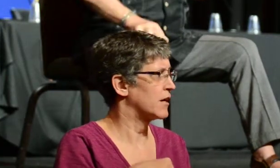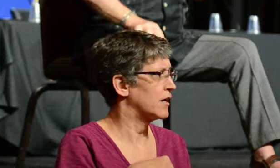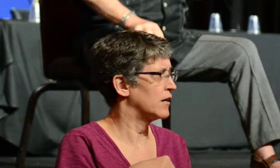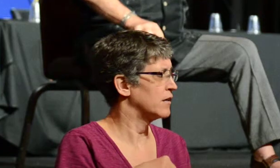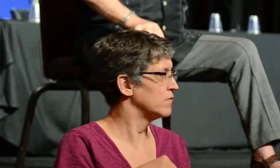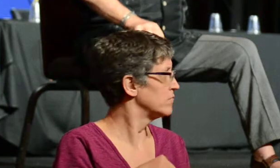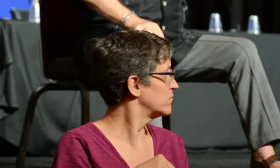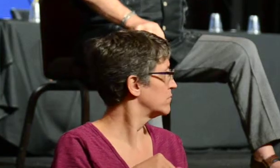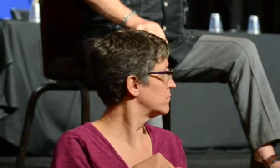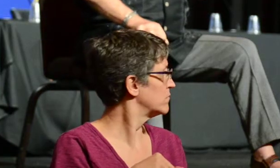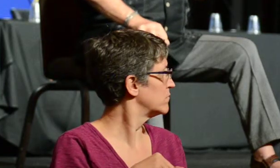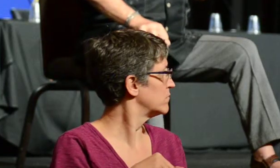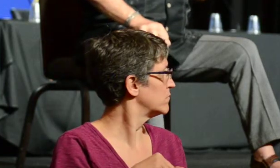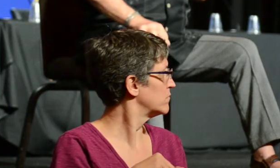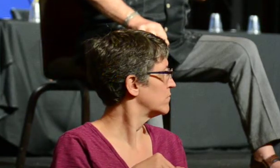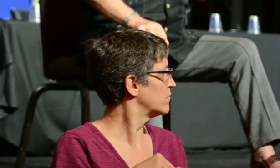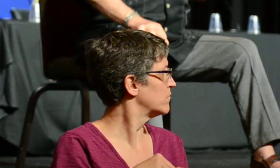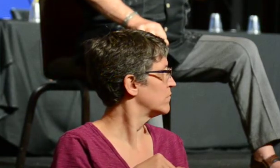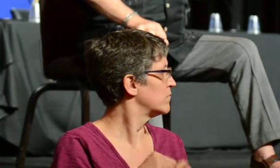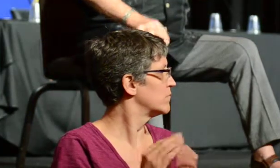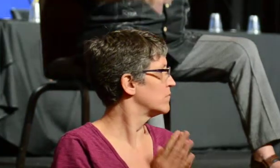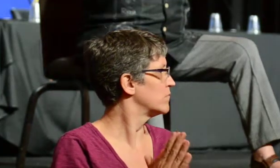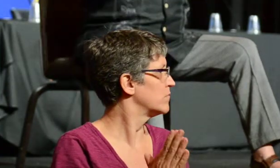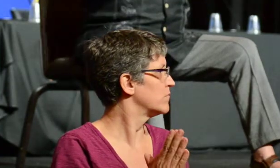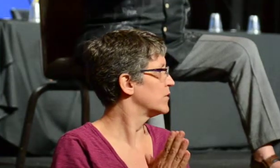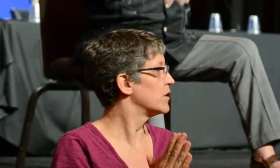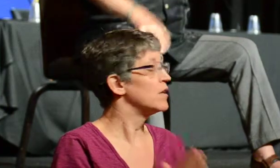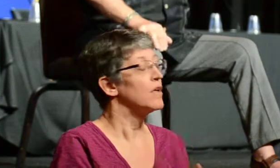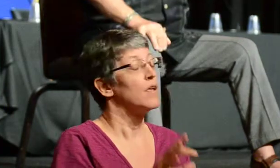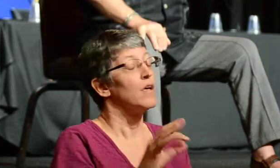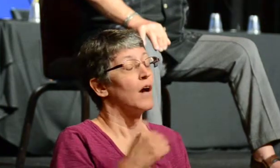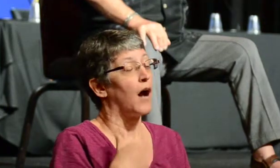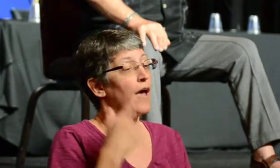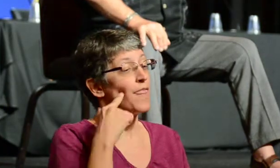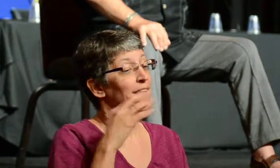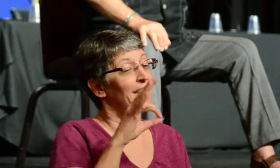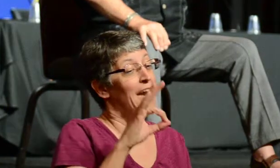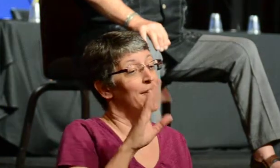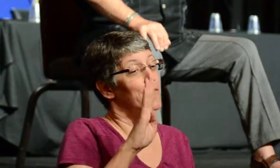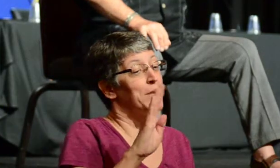police officers. And so the FBI will go out in space. So